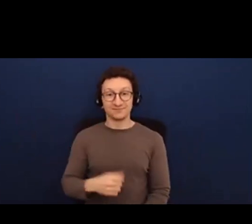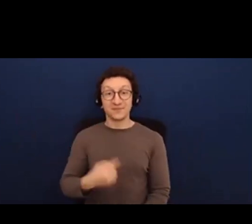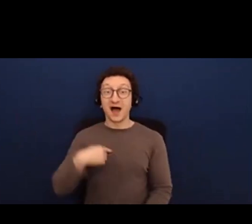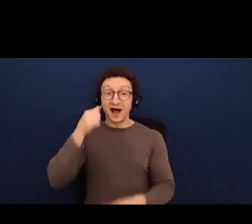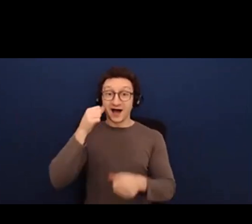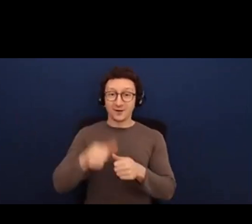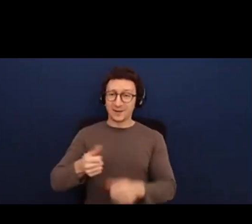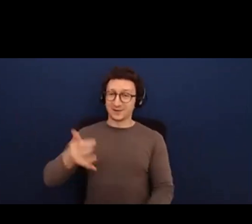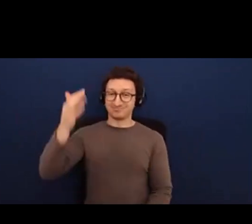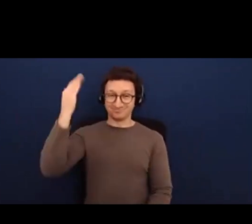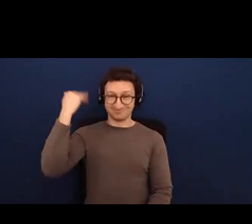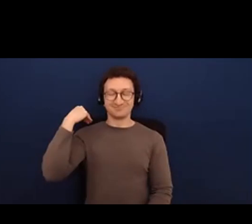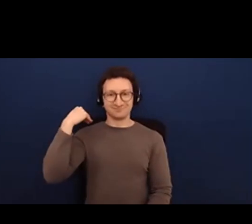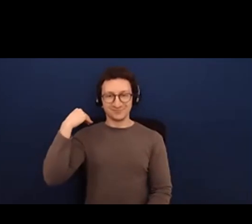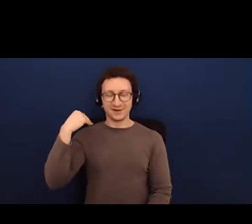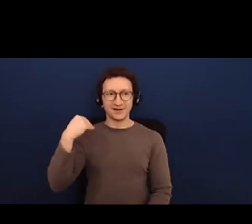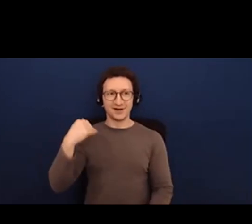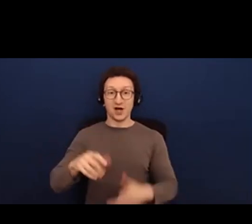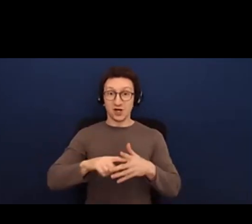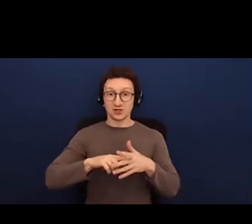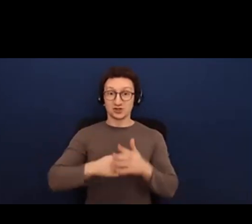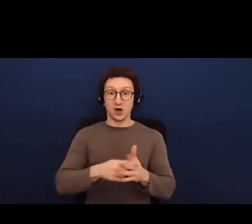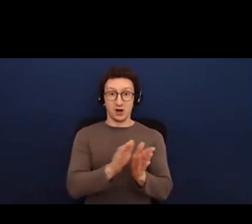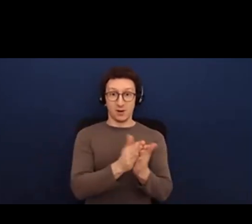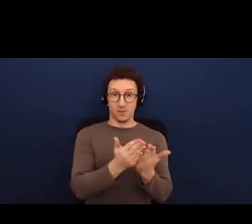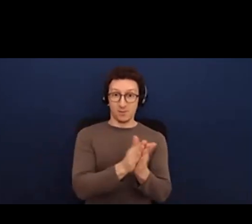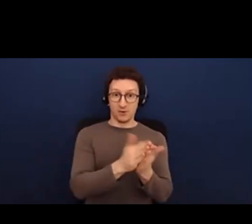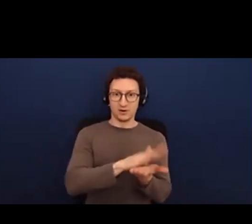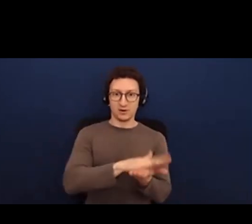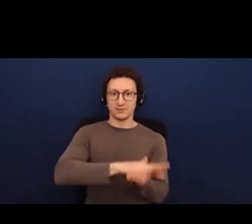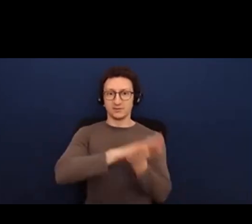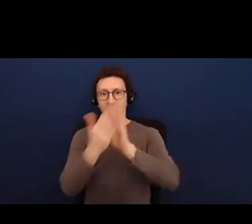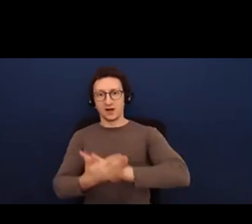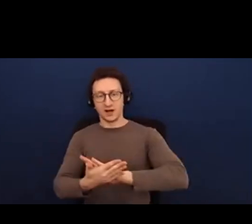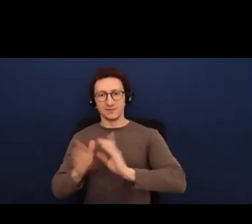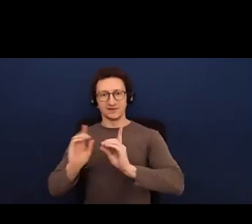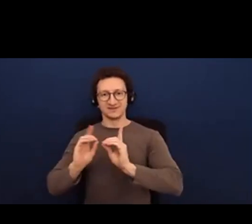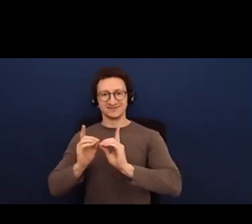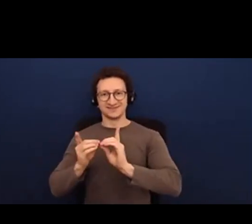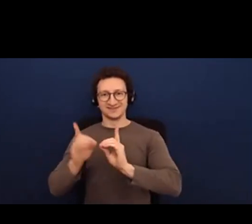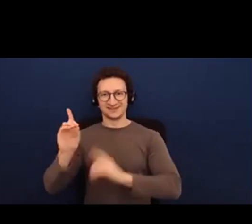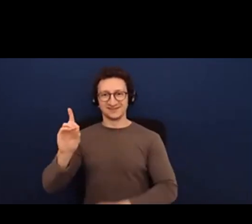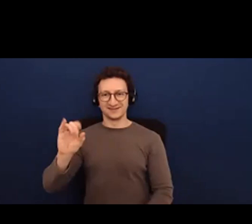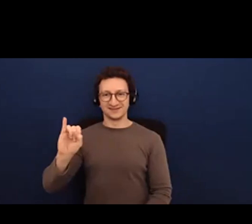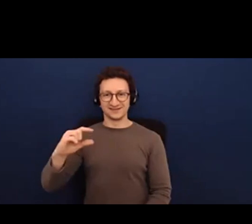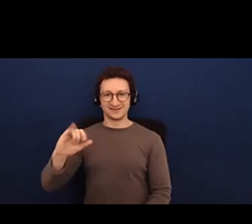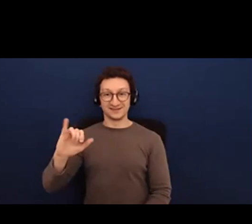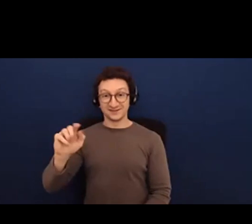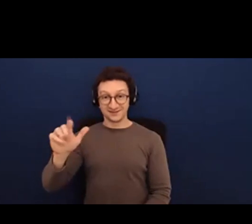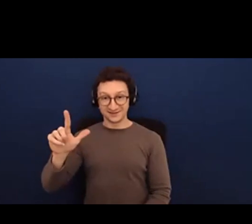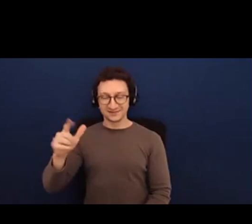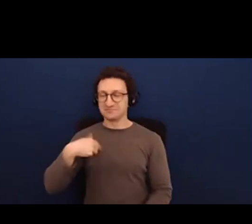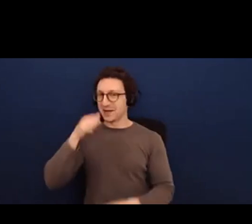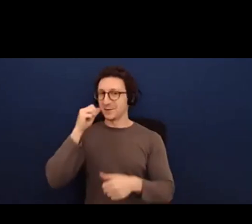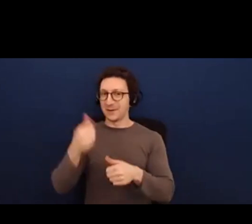do significant digitization first came available, and we've got in our